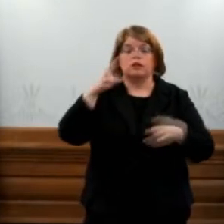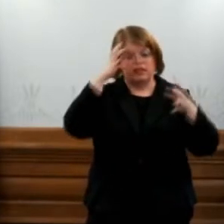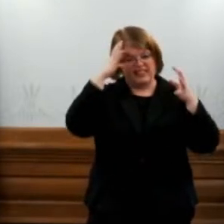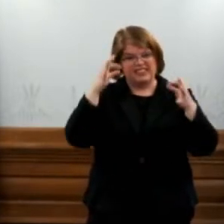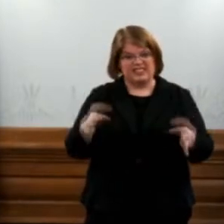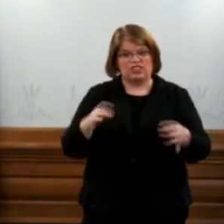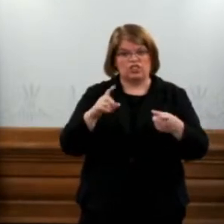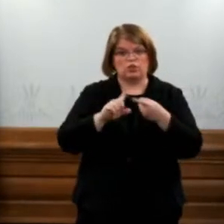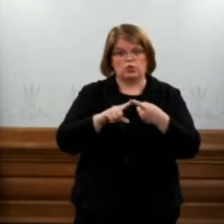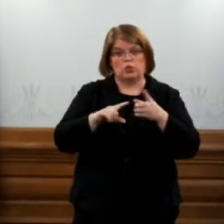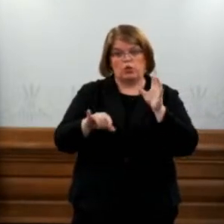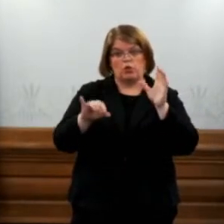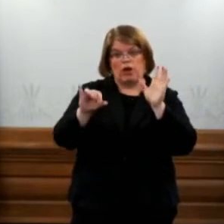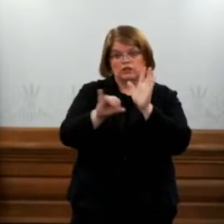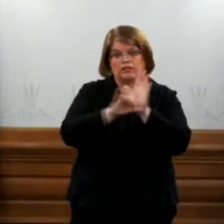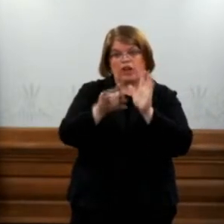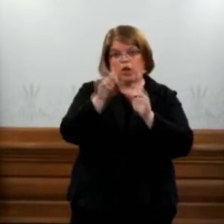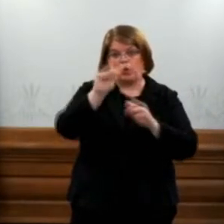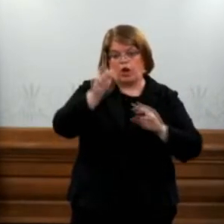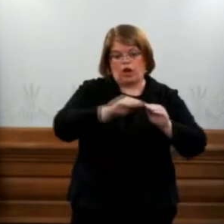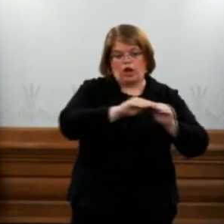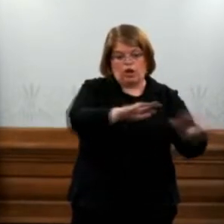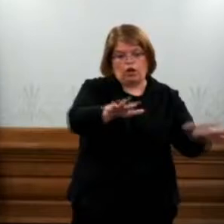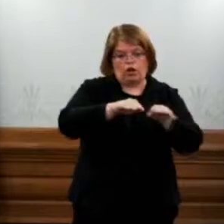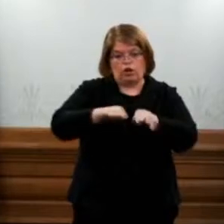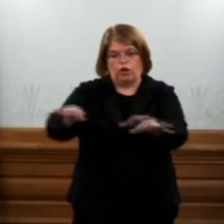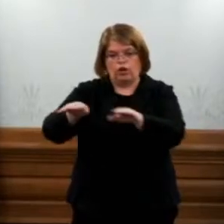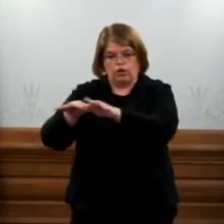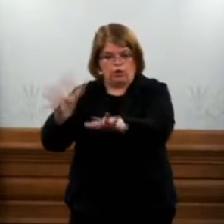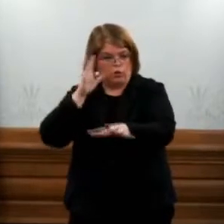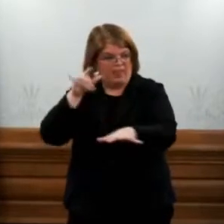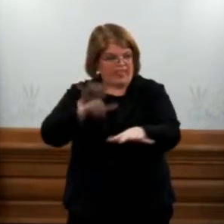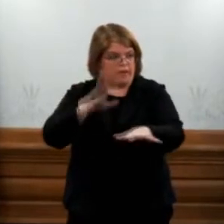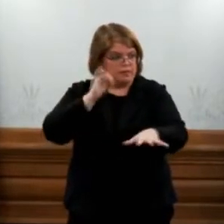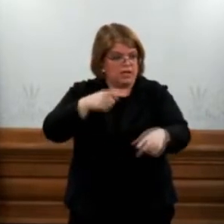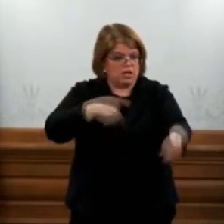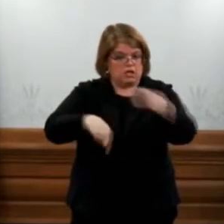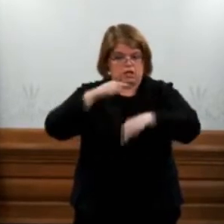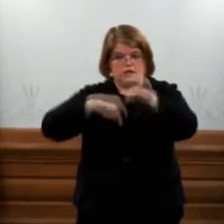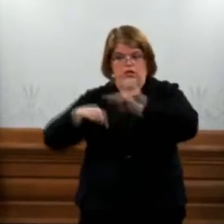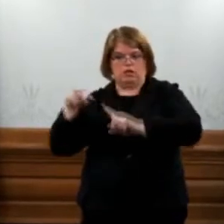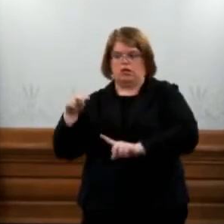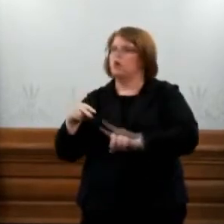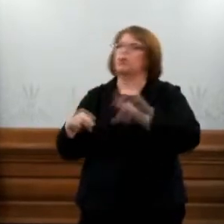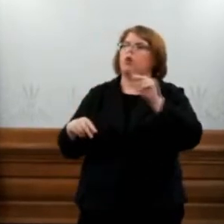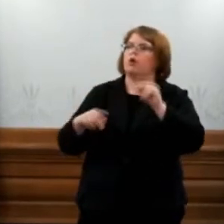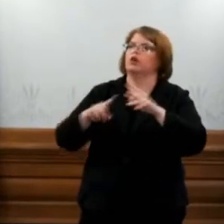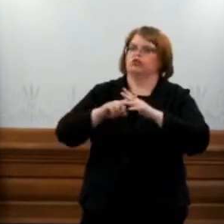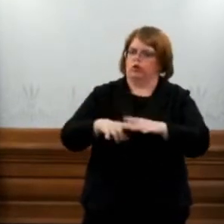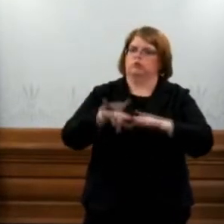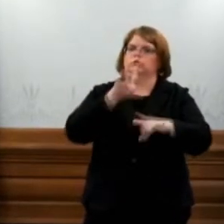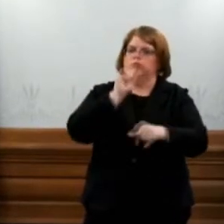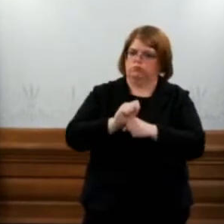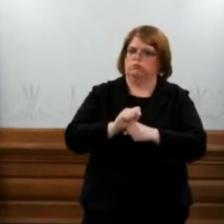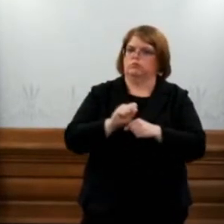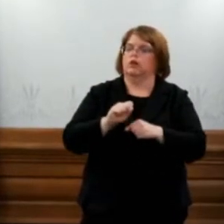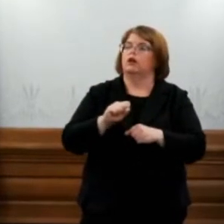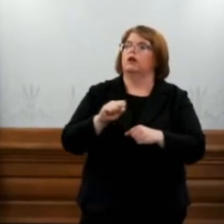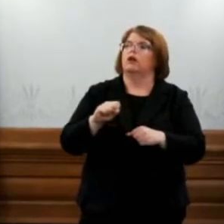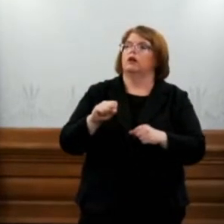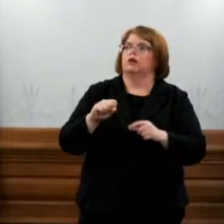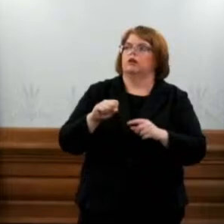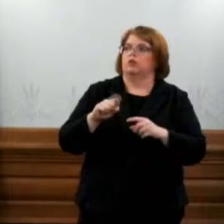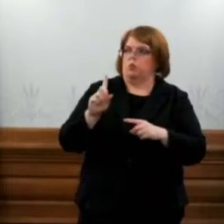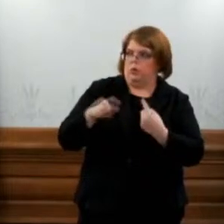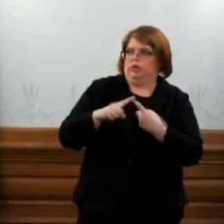locations of outbreaks, will that be retroactive? No, it'll start the day that it starts, on a week from today. The question